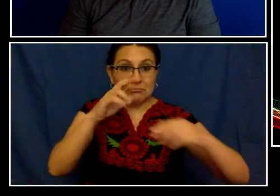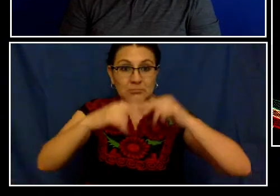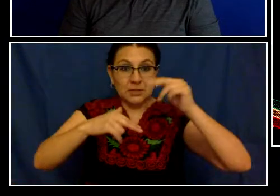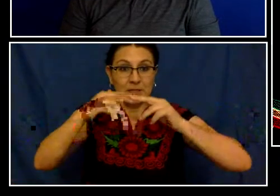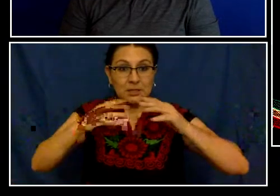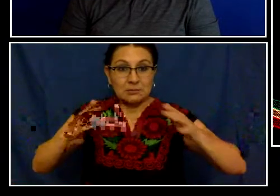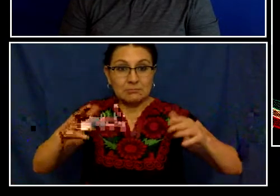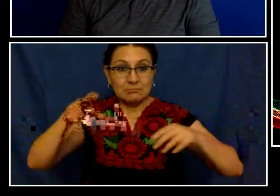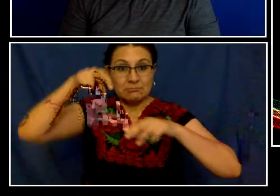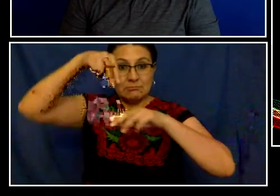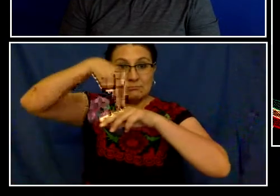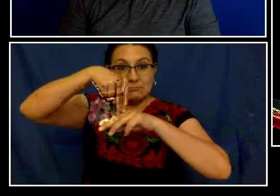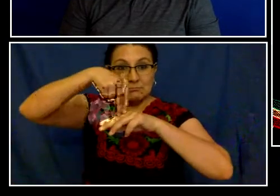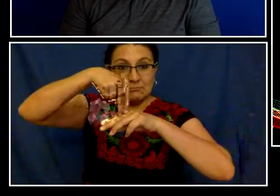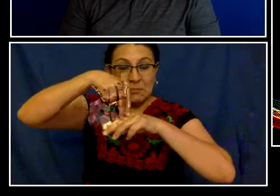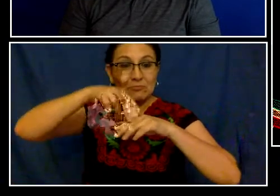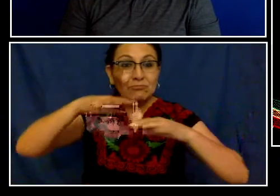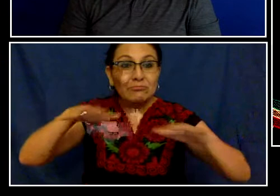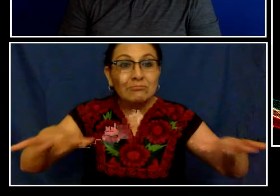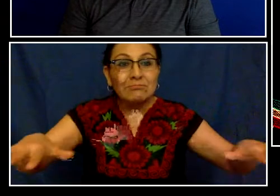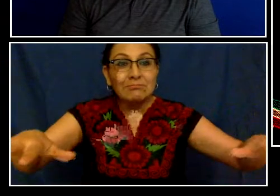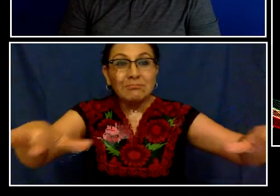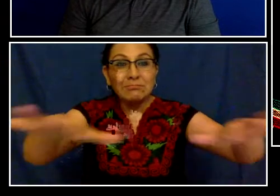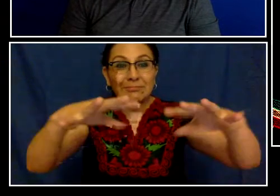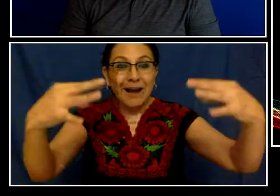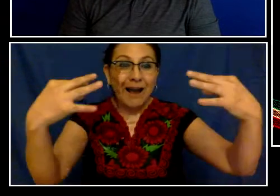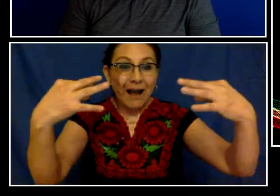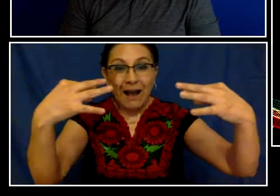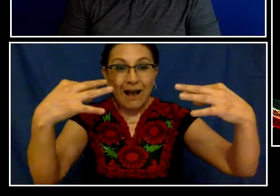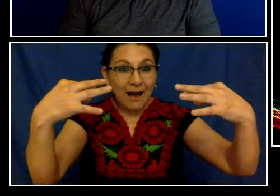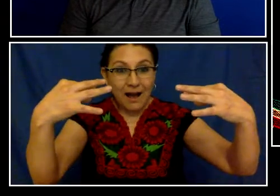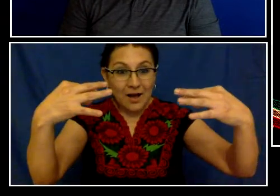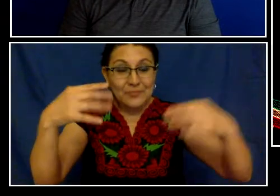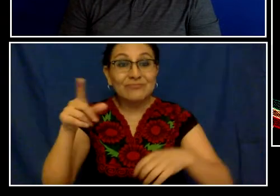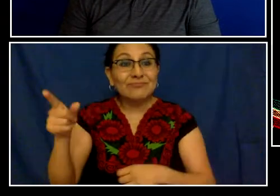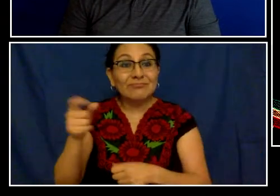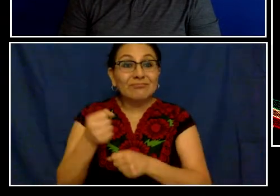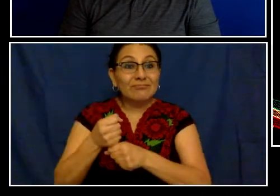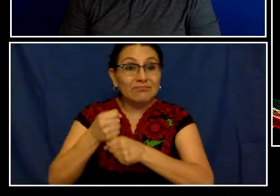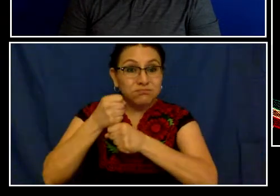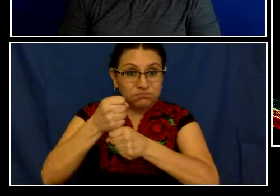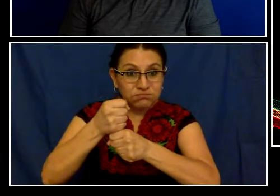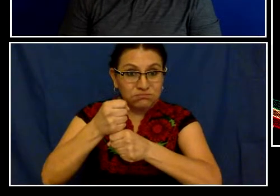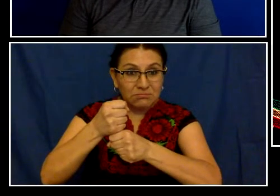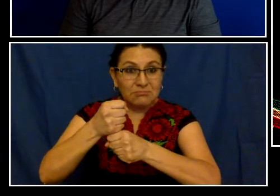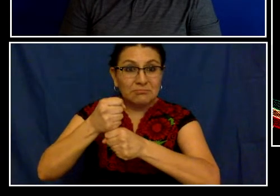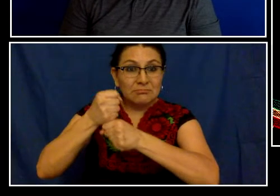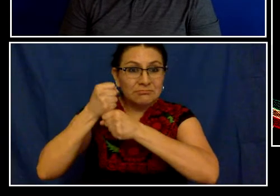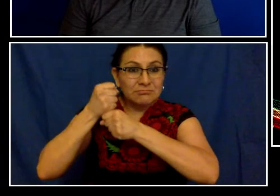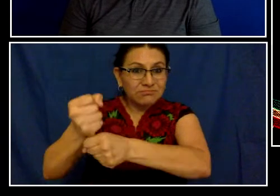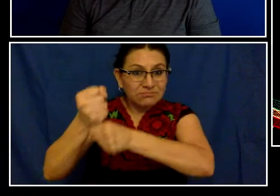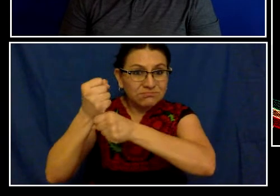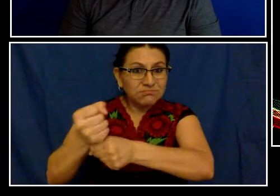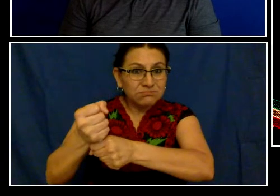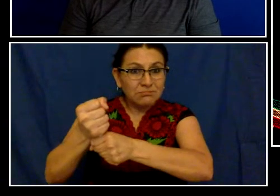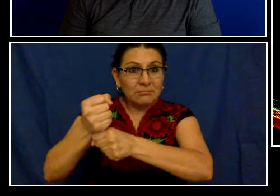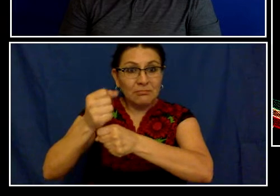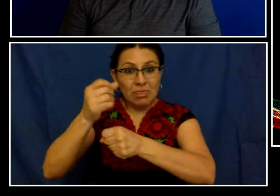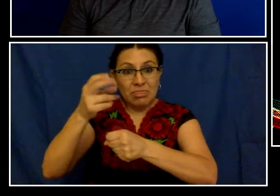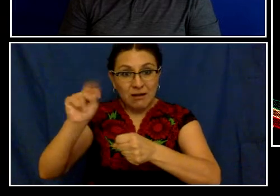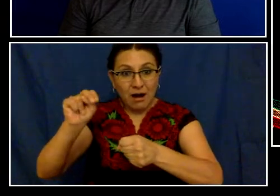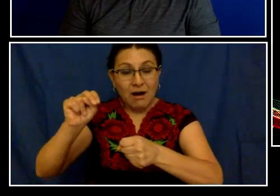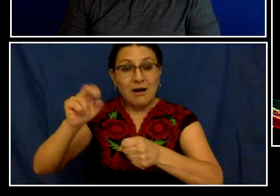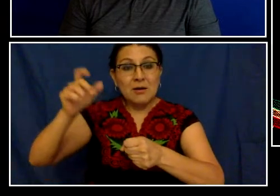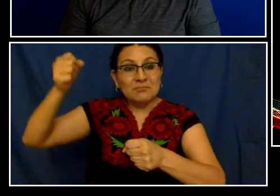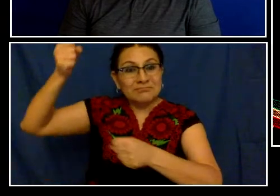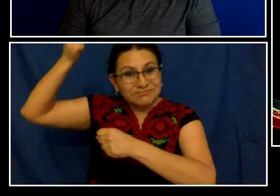the townspeople, can stand at the building and watch him. And everybody would look up at the president of the plaza. He